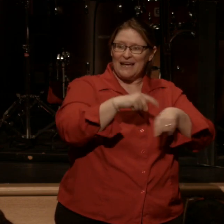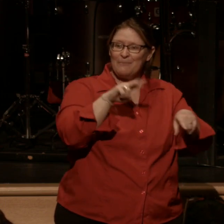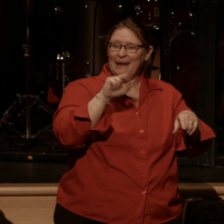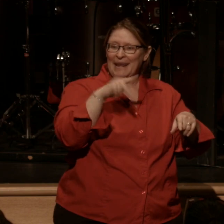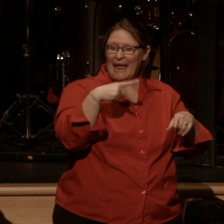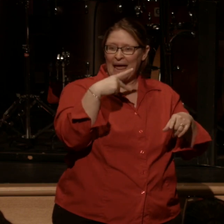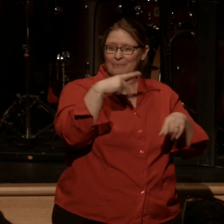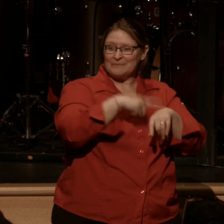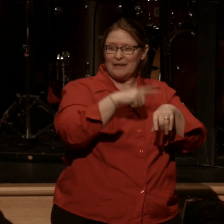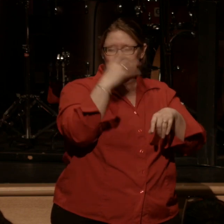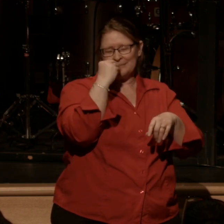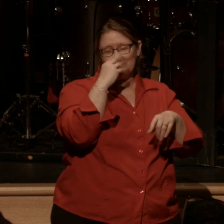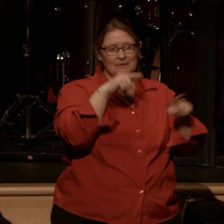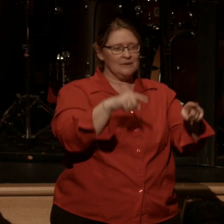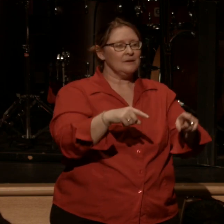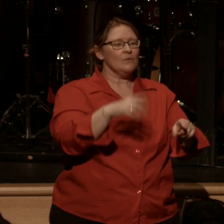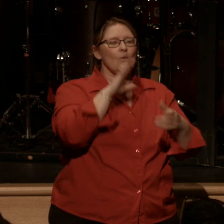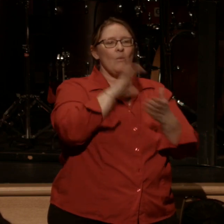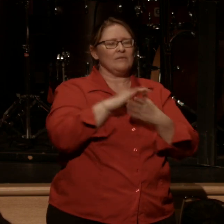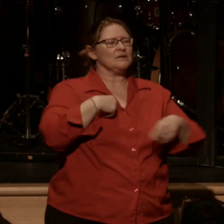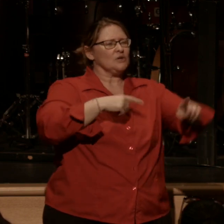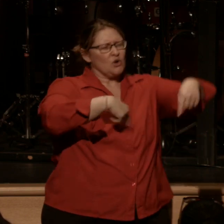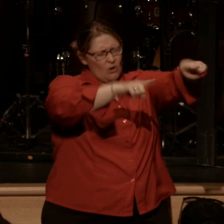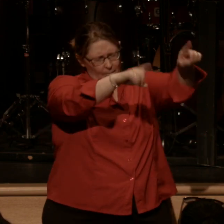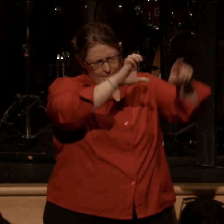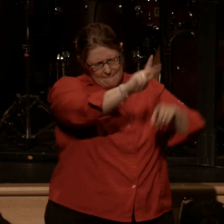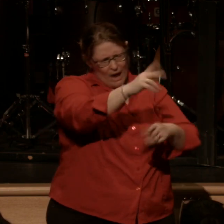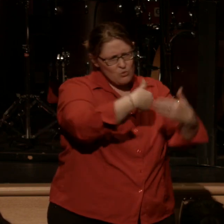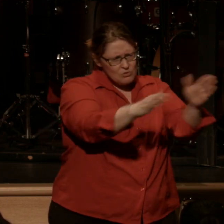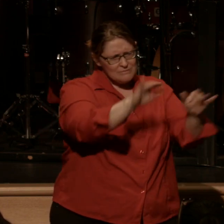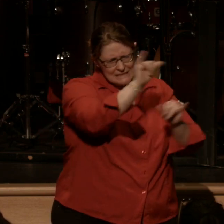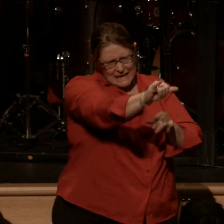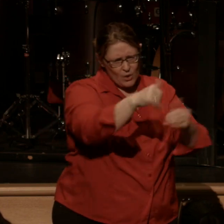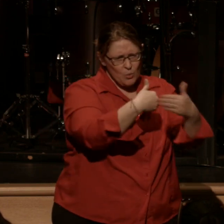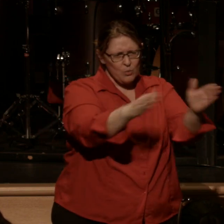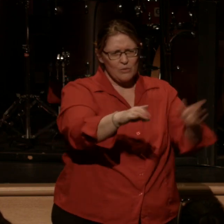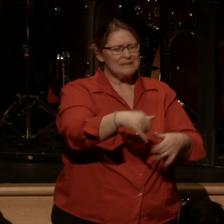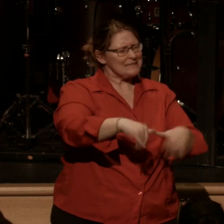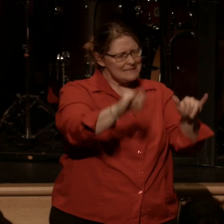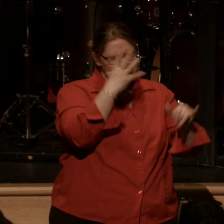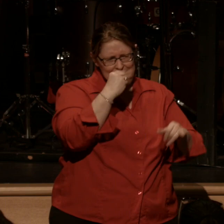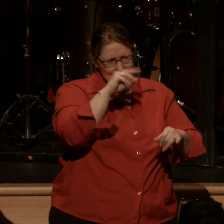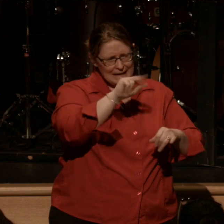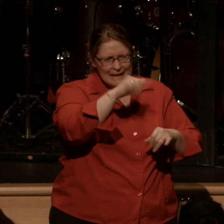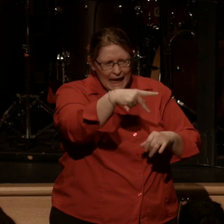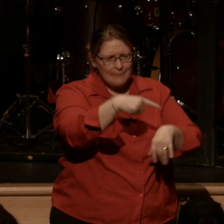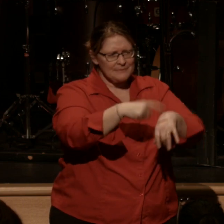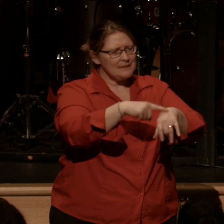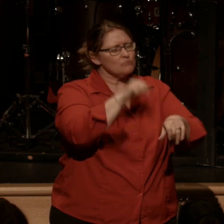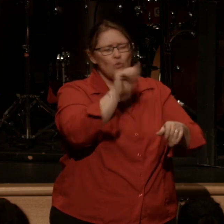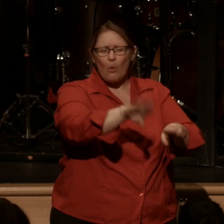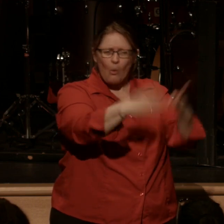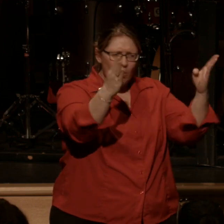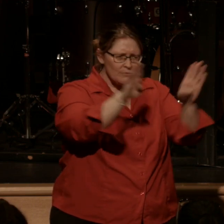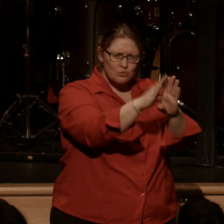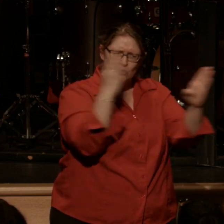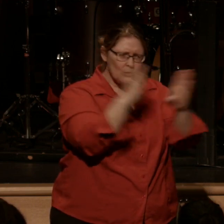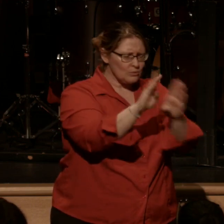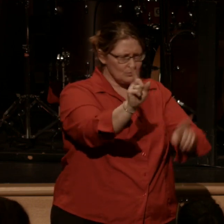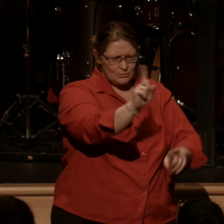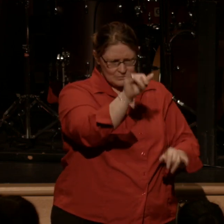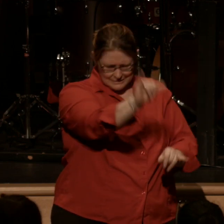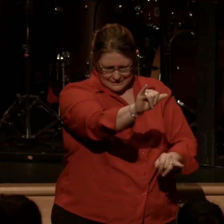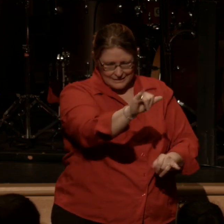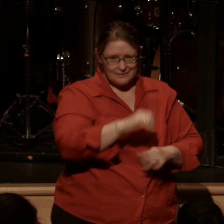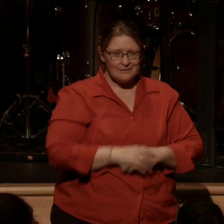hear my wife and I calling to them, get back in your room, stay in your room, it's still nap time, don't open the door.